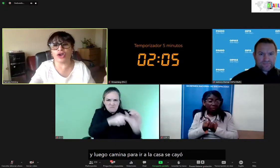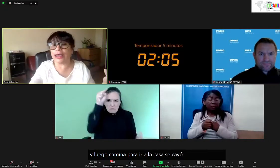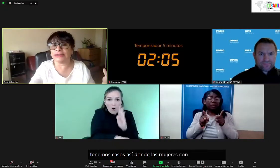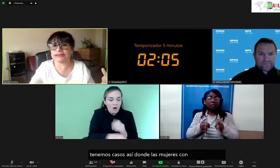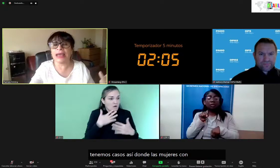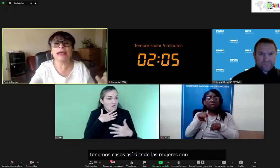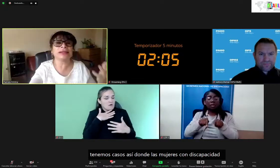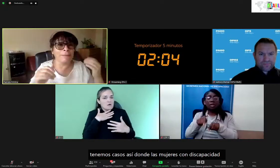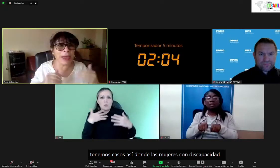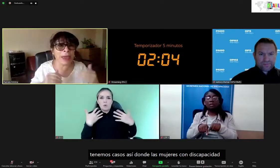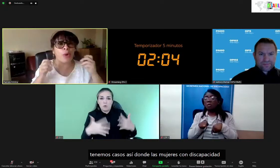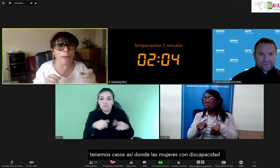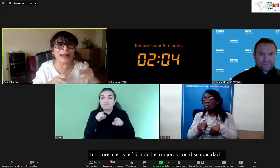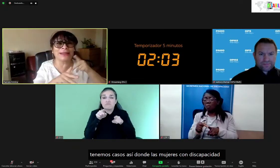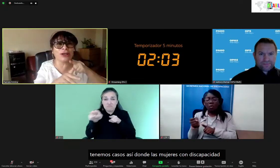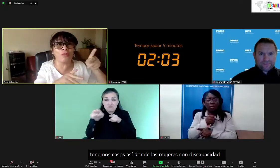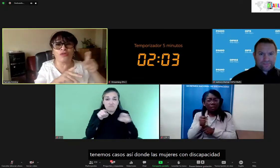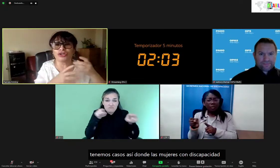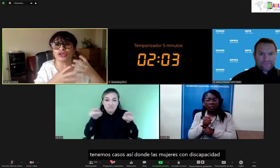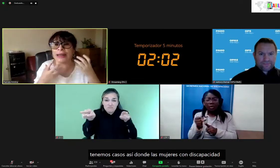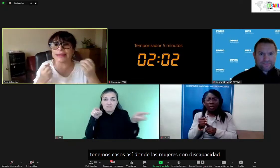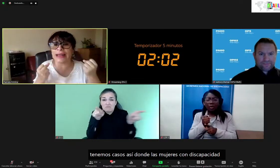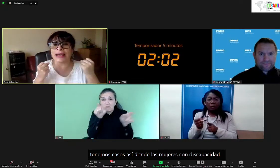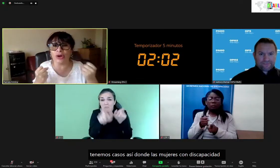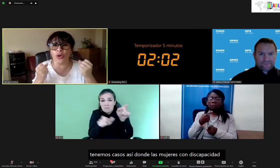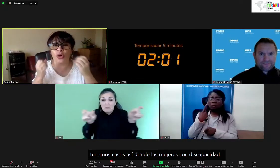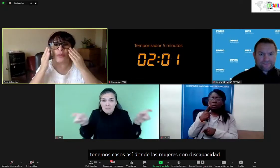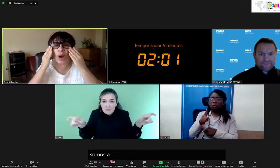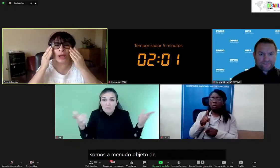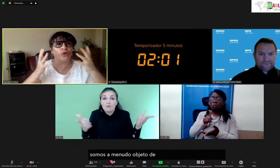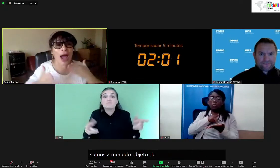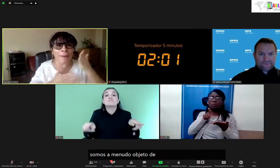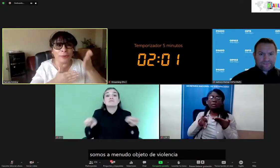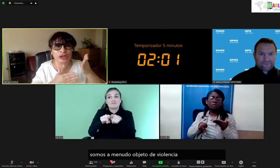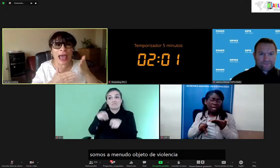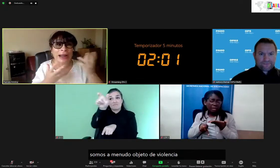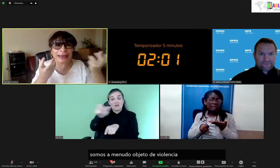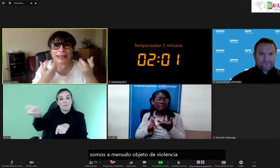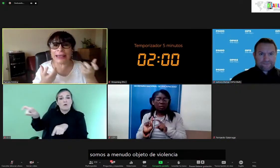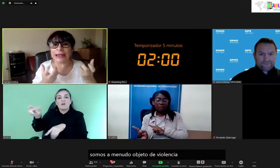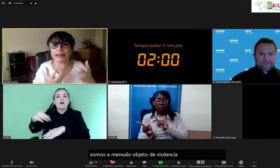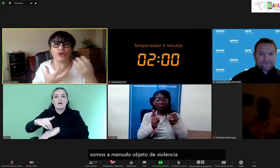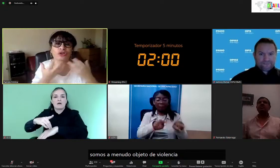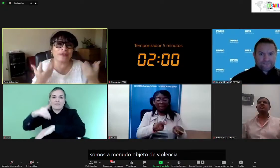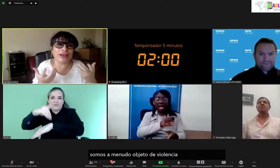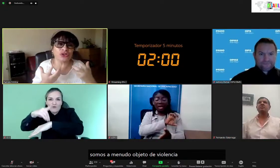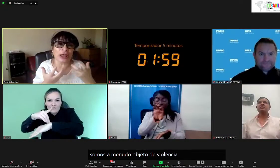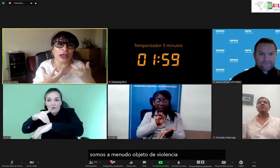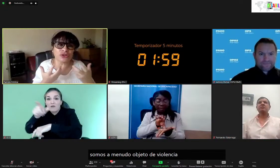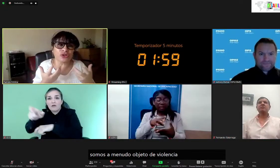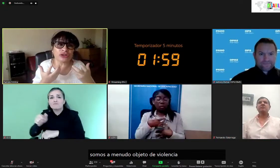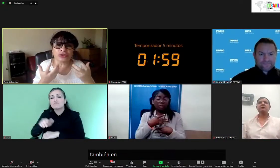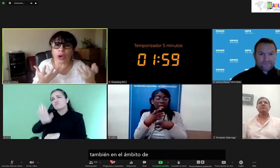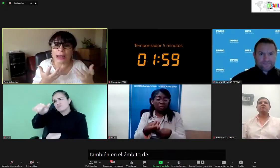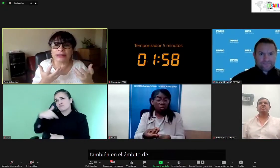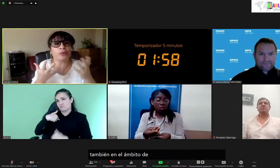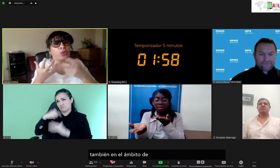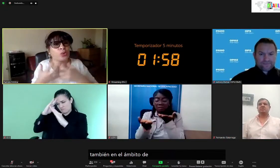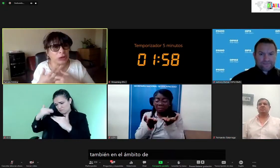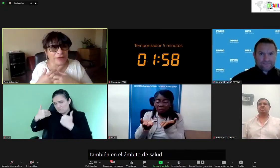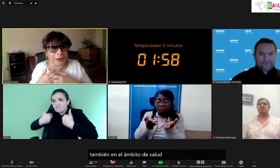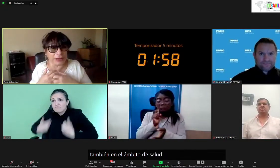with disabilities and they are violated and also by health professionals whenever we